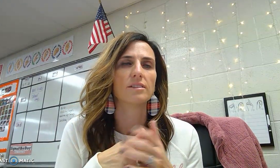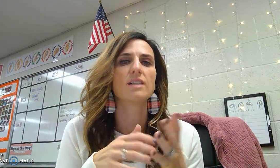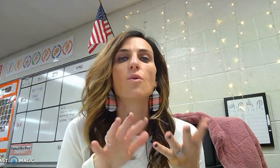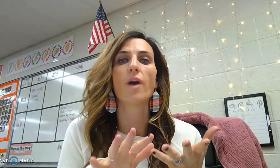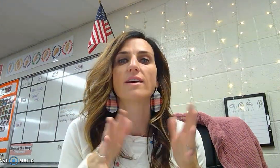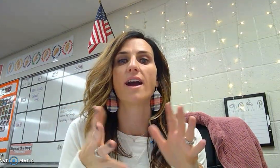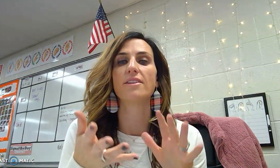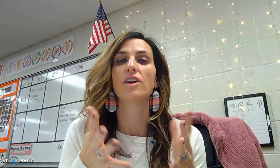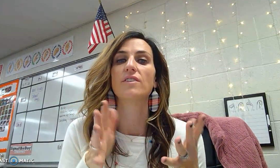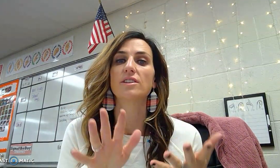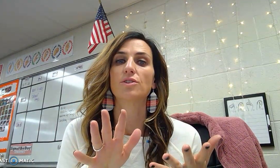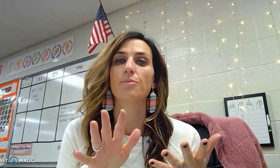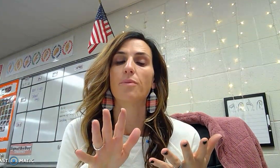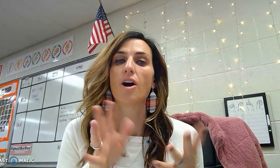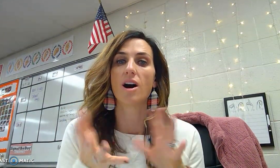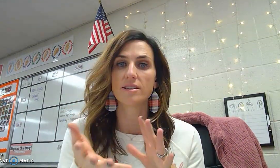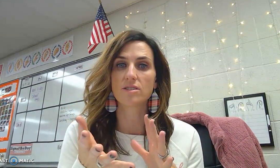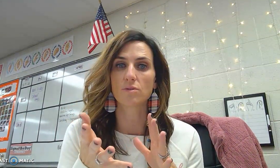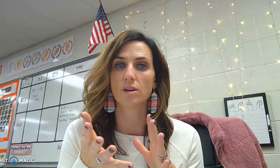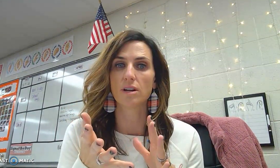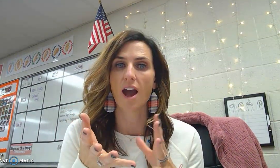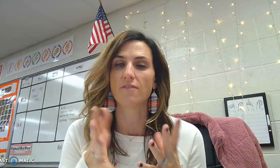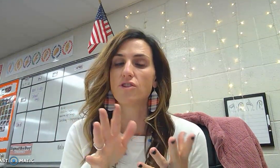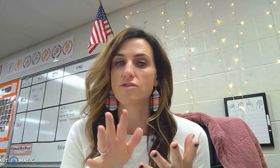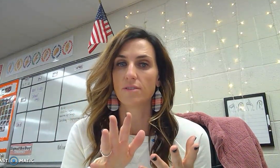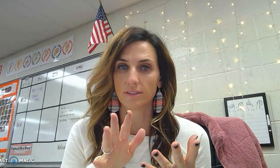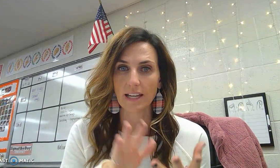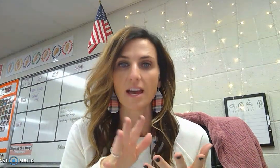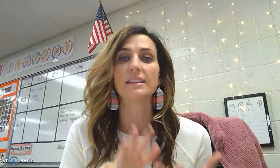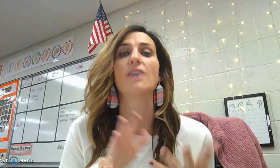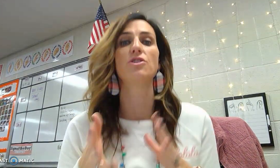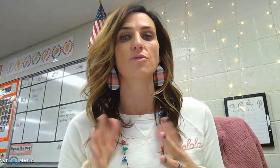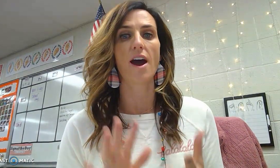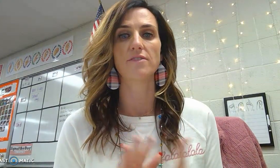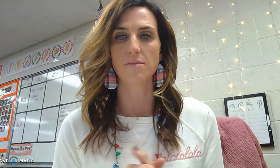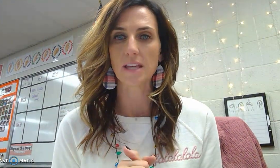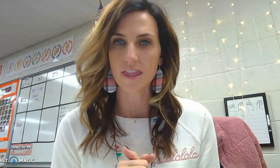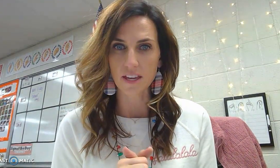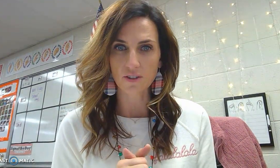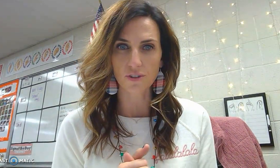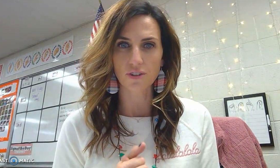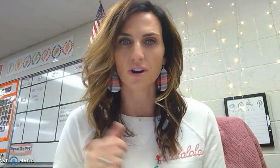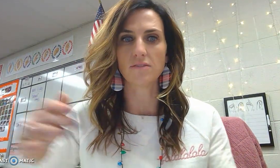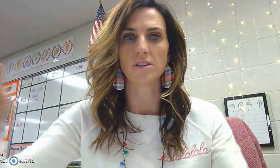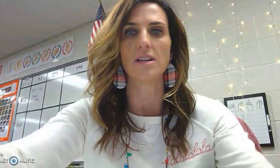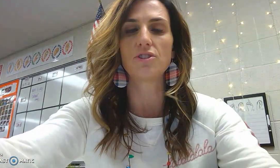it's a way to kind of give a little pause or allow you to have time to think during your